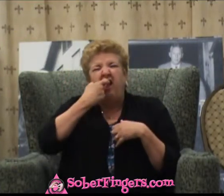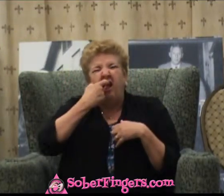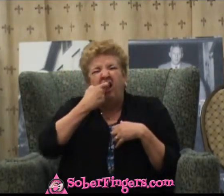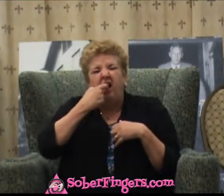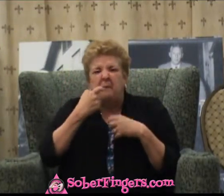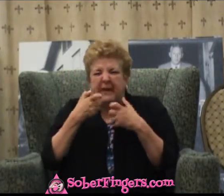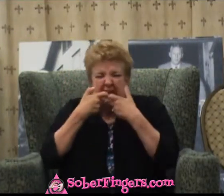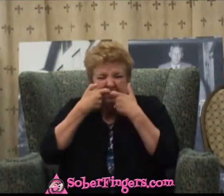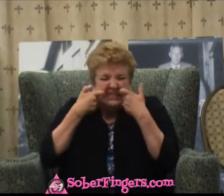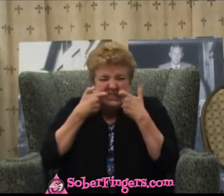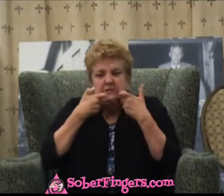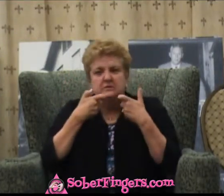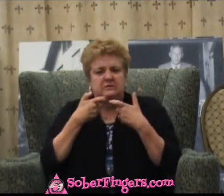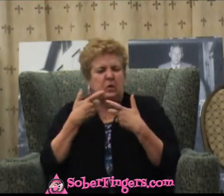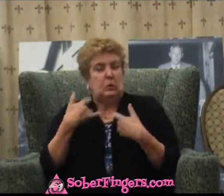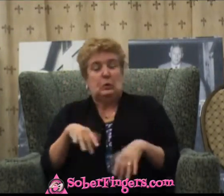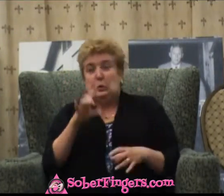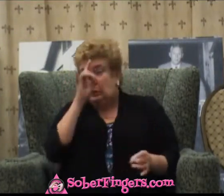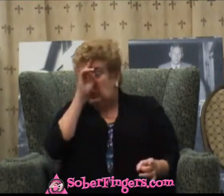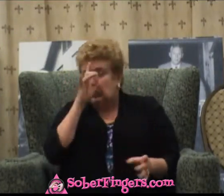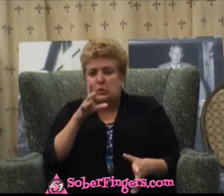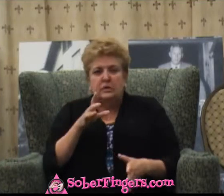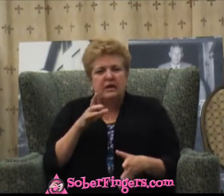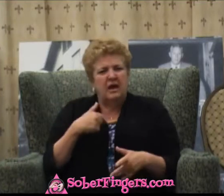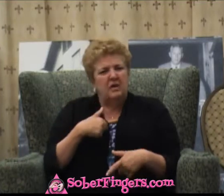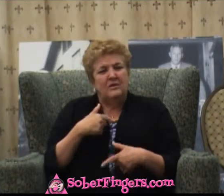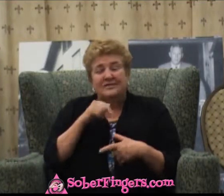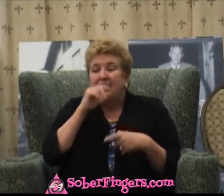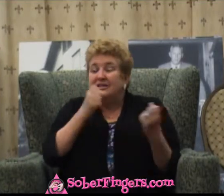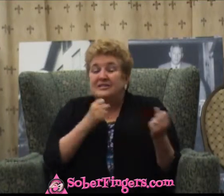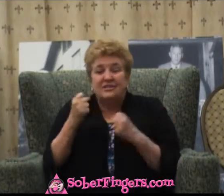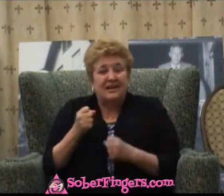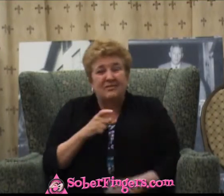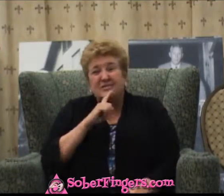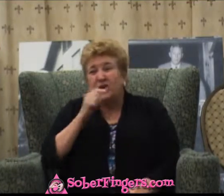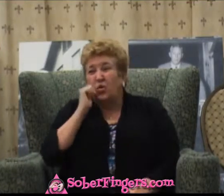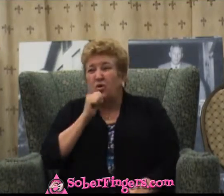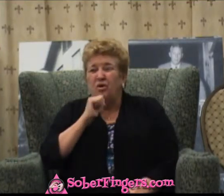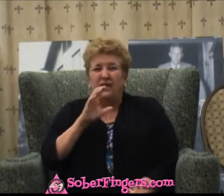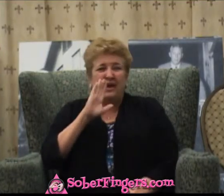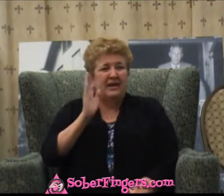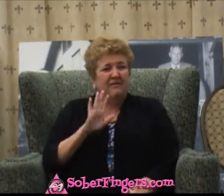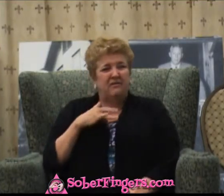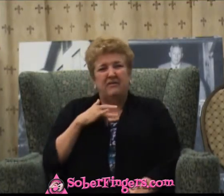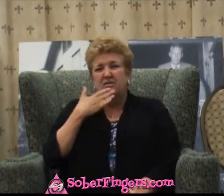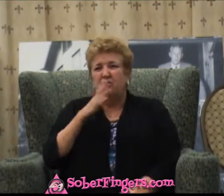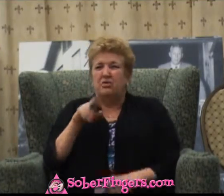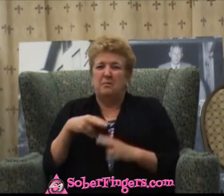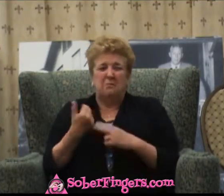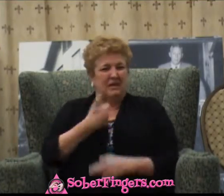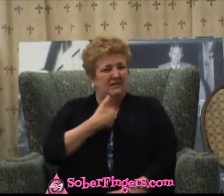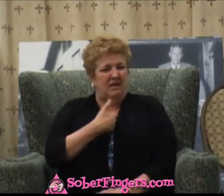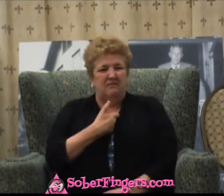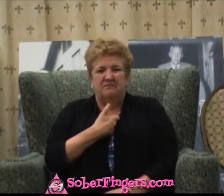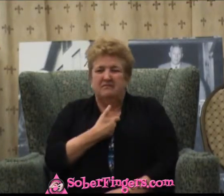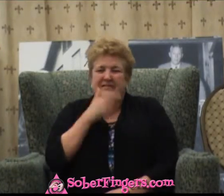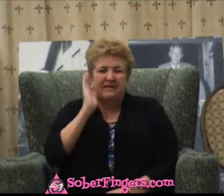girl in school. I wasn't the cheerleader. I was just the girl, you know, and I just never felt good about Rose. I had two older